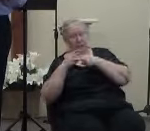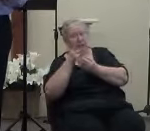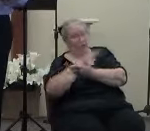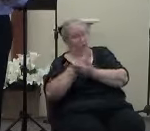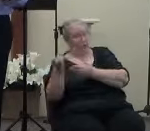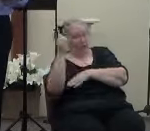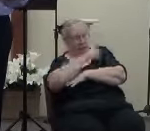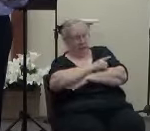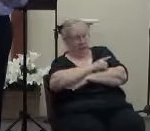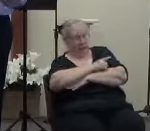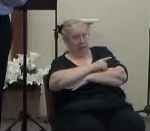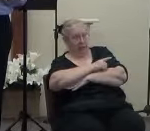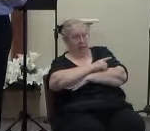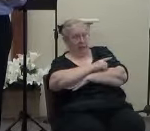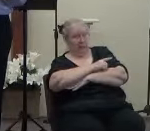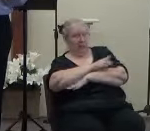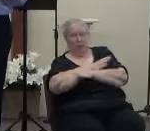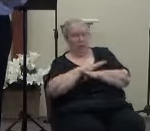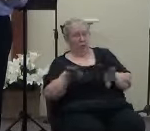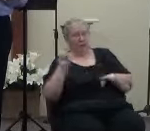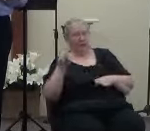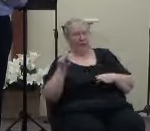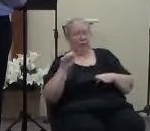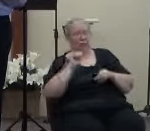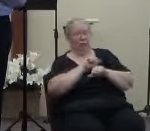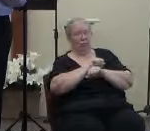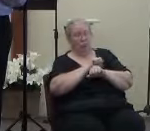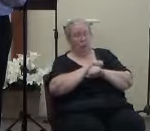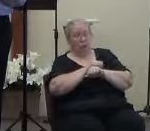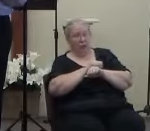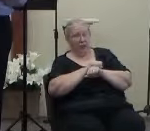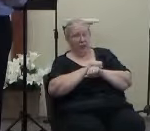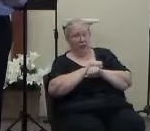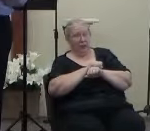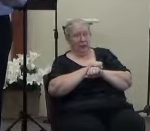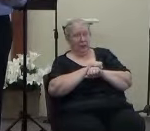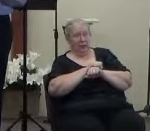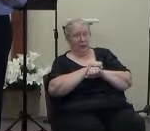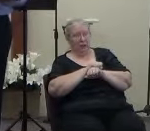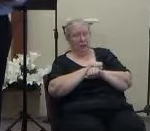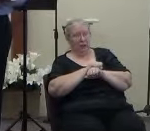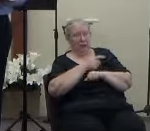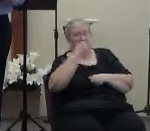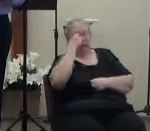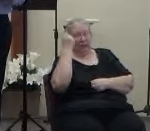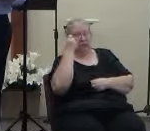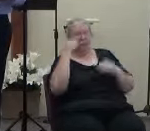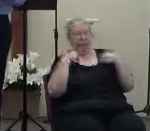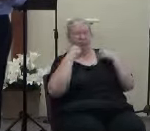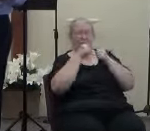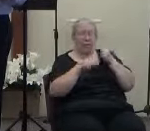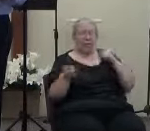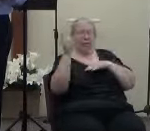Sabbath, you don't have to worry about it if you're working Sunday or Monday or Tuesday or Wednesday. Because you're setting every day aside for